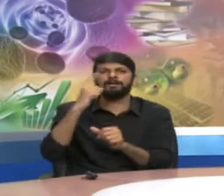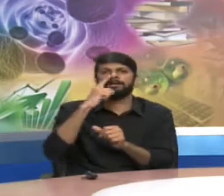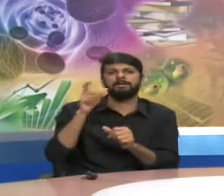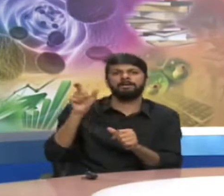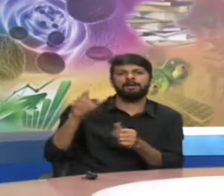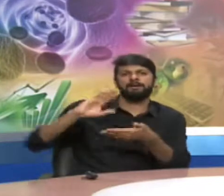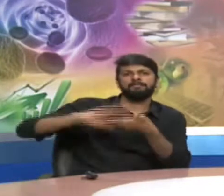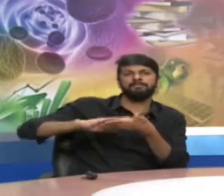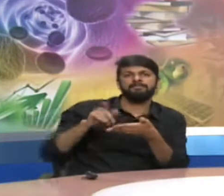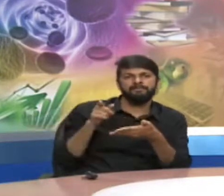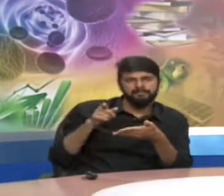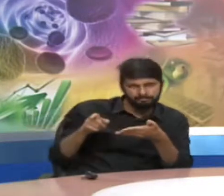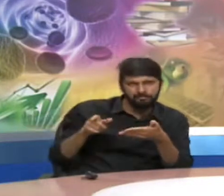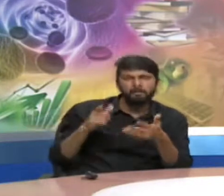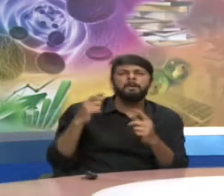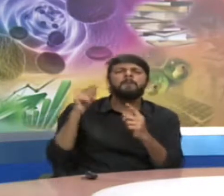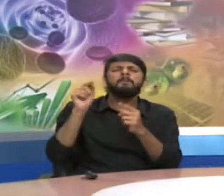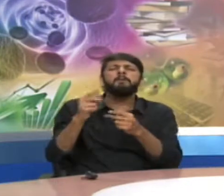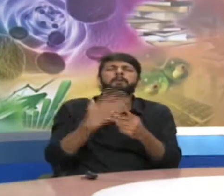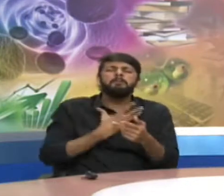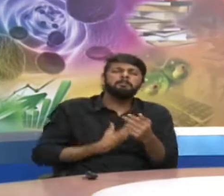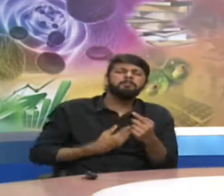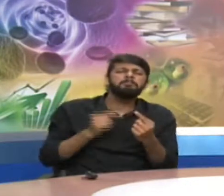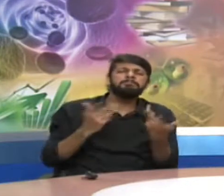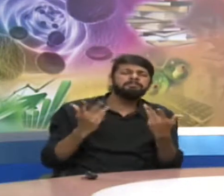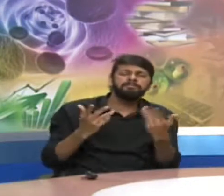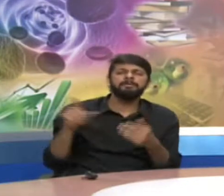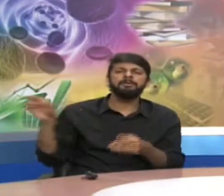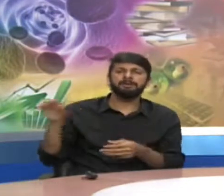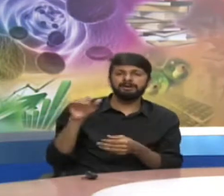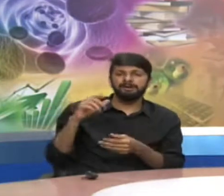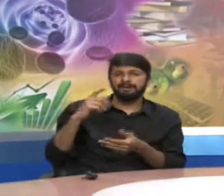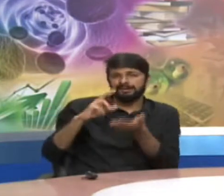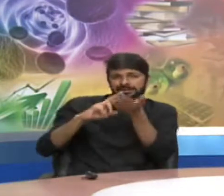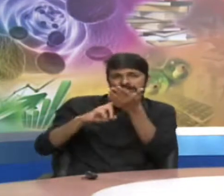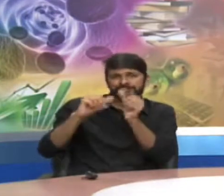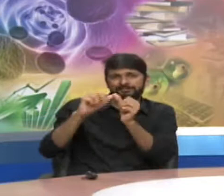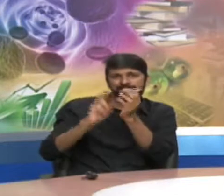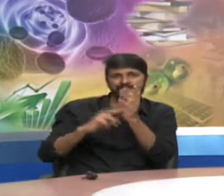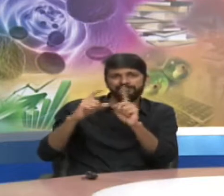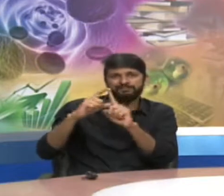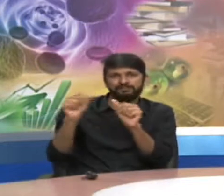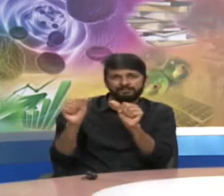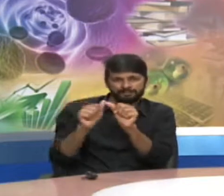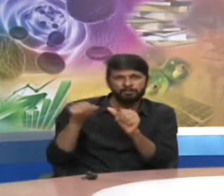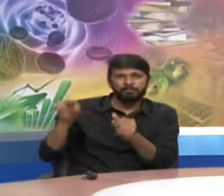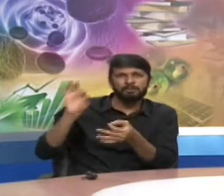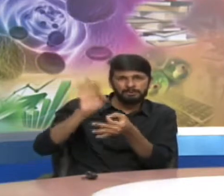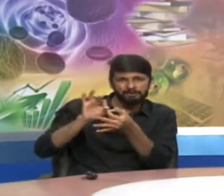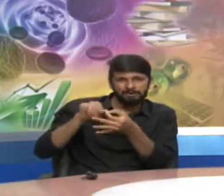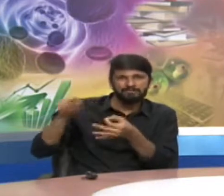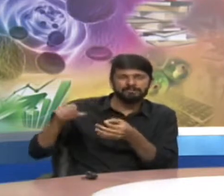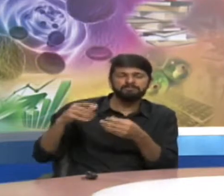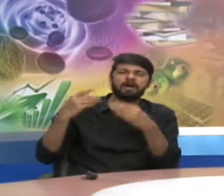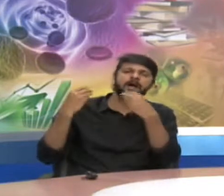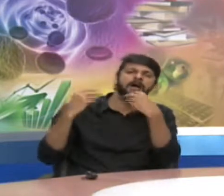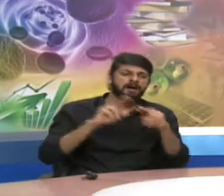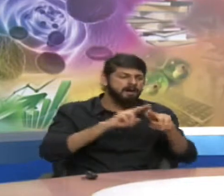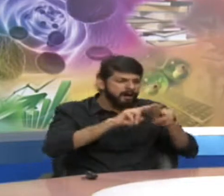And Nanda is Buddha's brother who left her to become a monk.